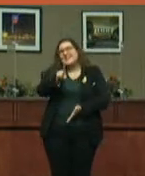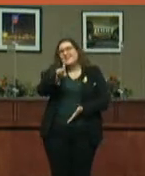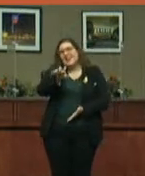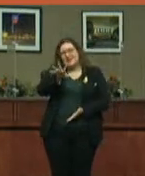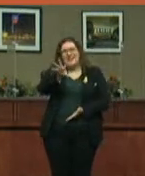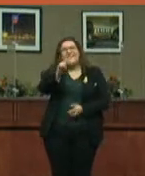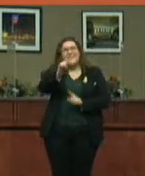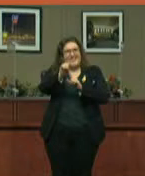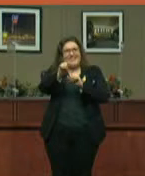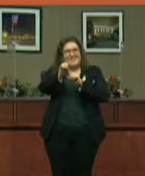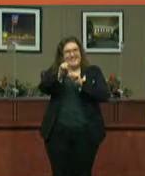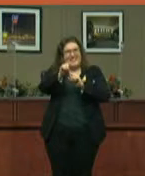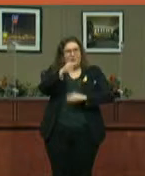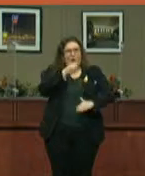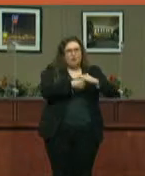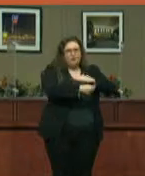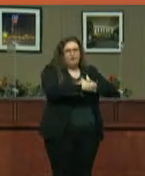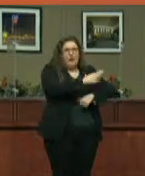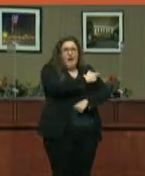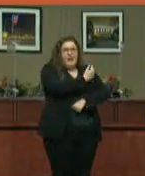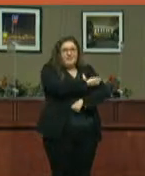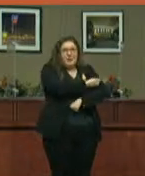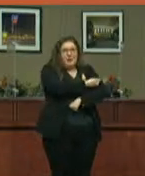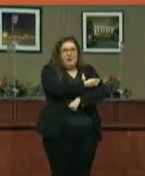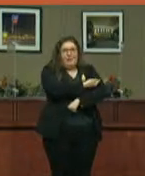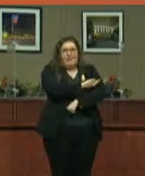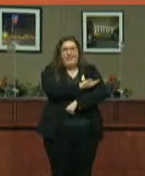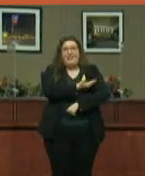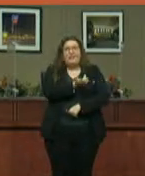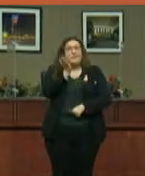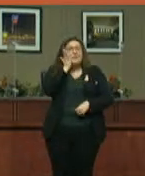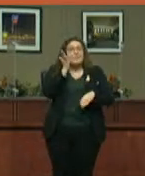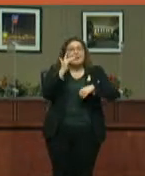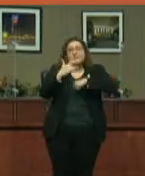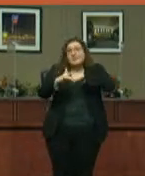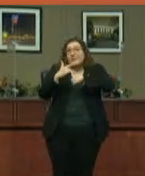3,150, and the total available beds for screening was